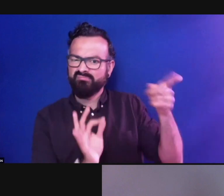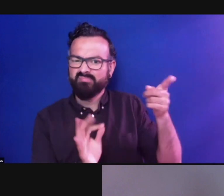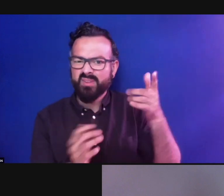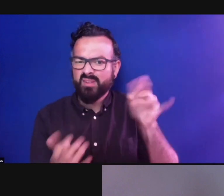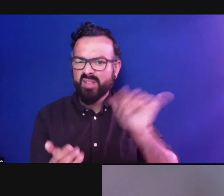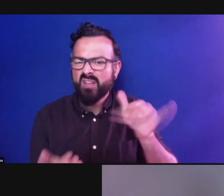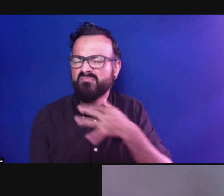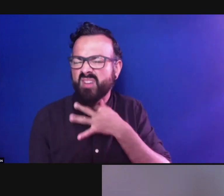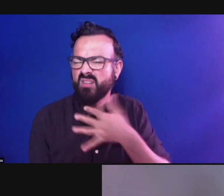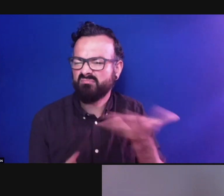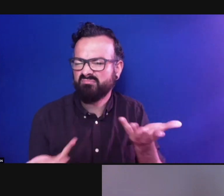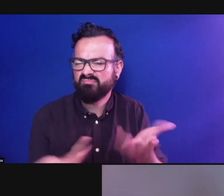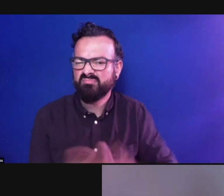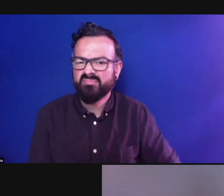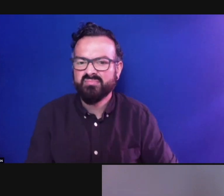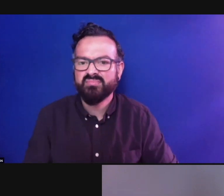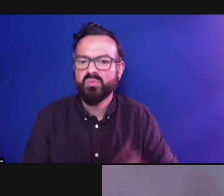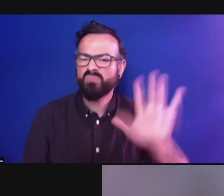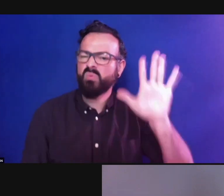answer.